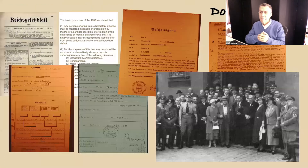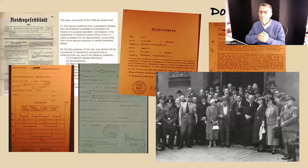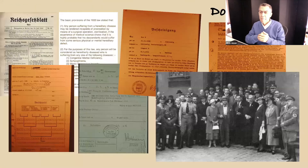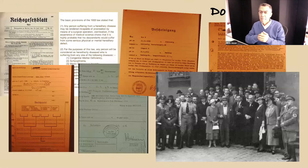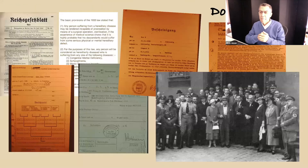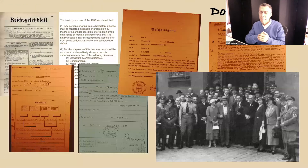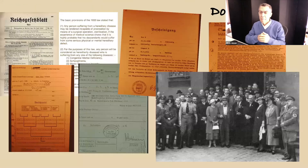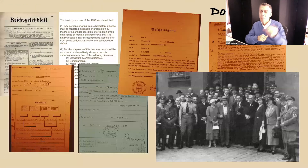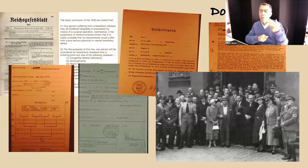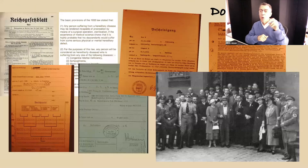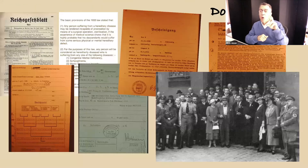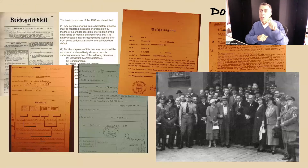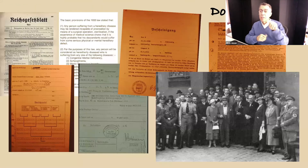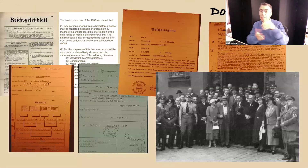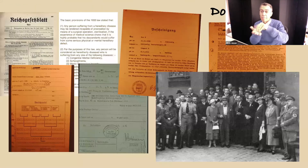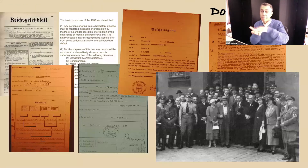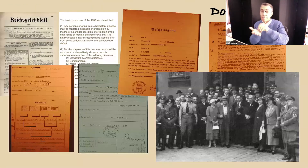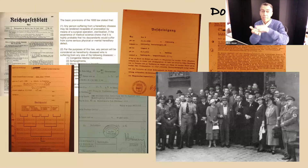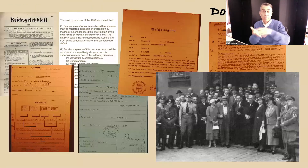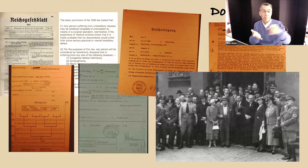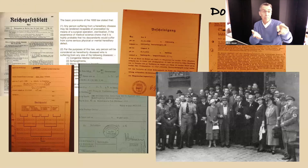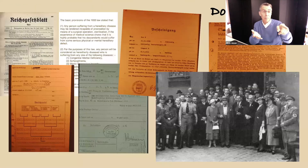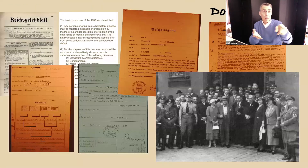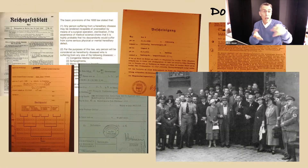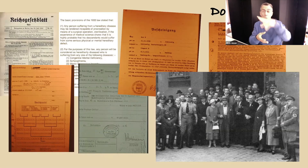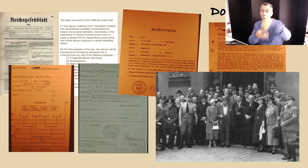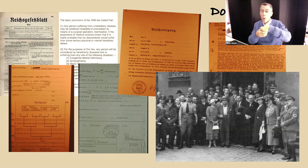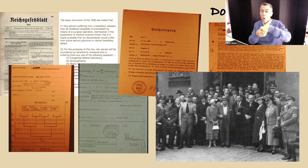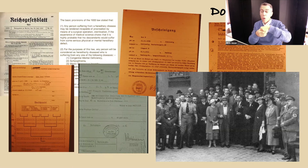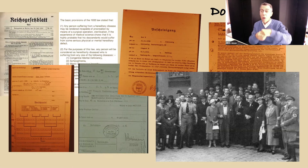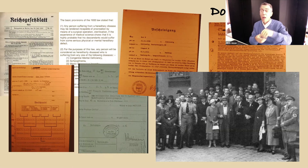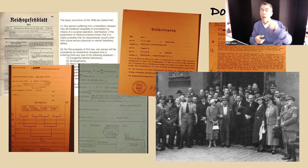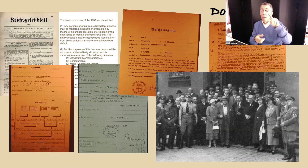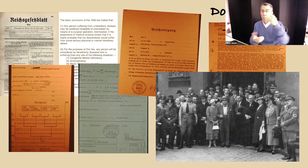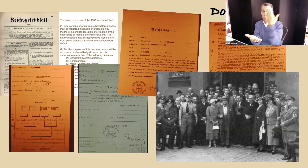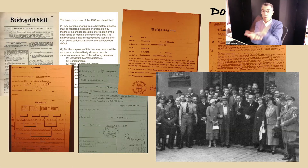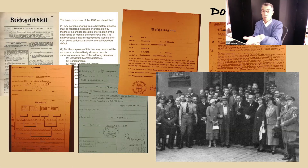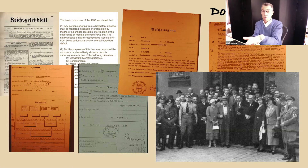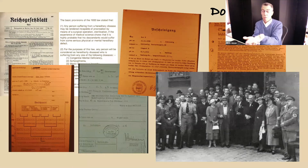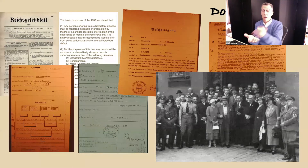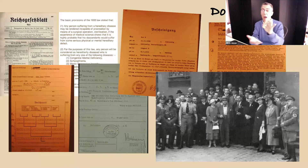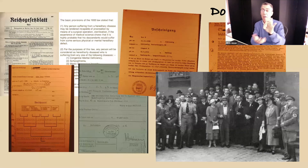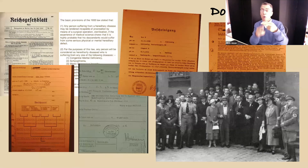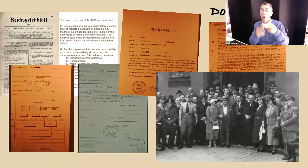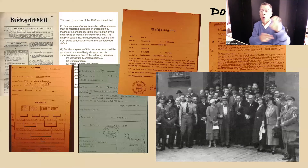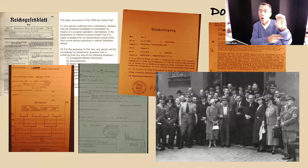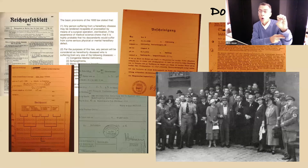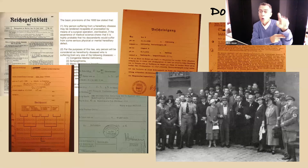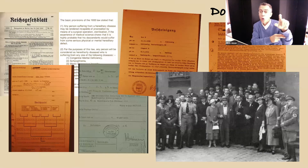Horst's documentation would come to include the primary evidence of the eugenics program of sterilization and